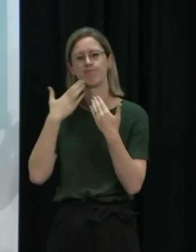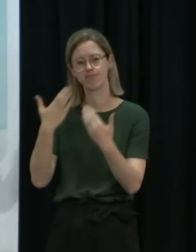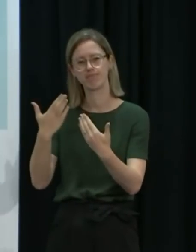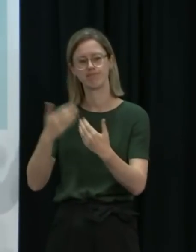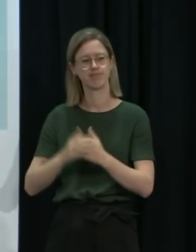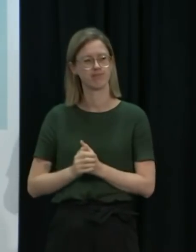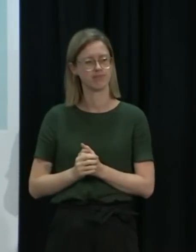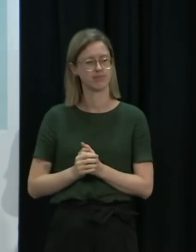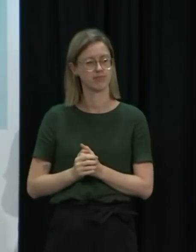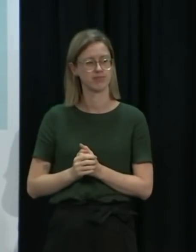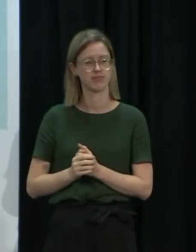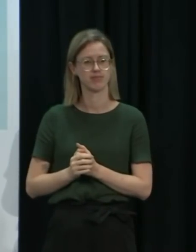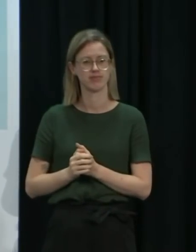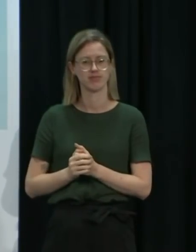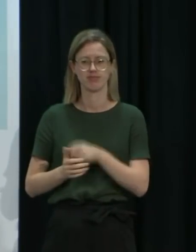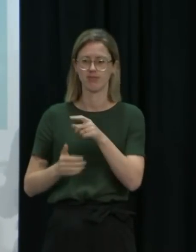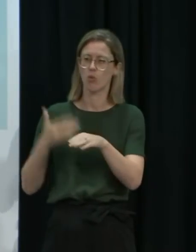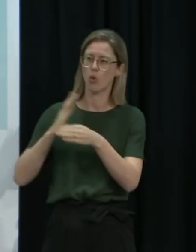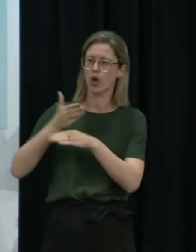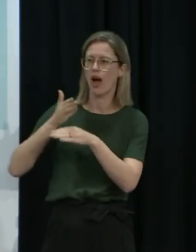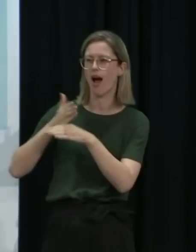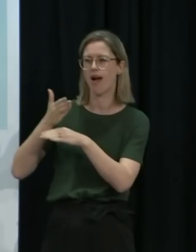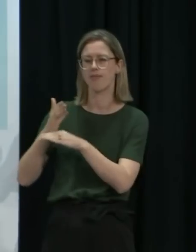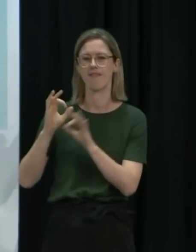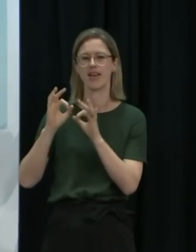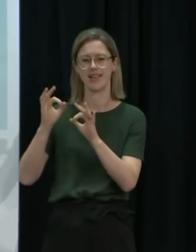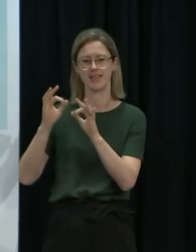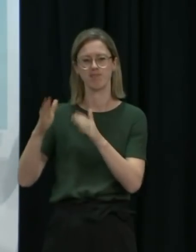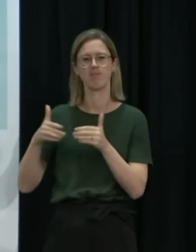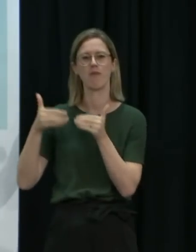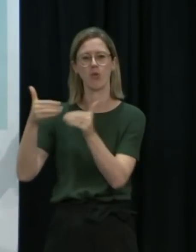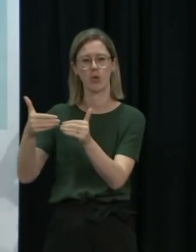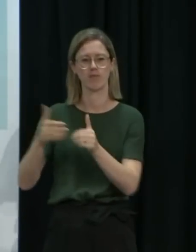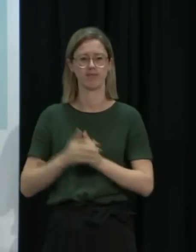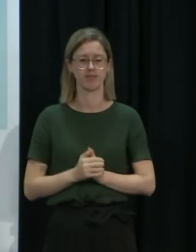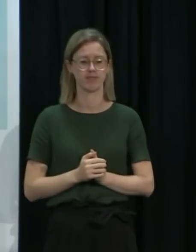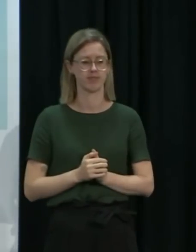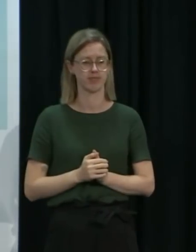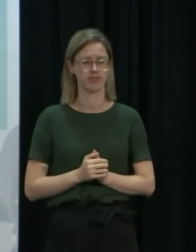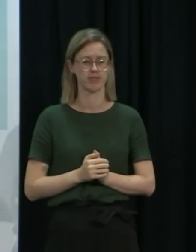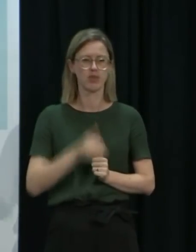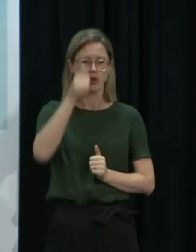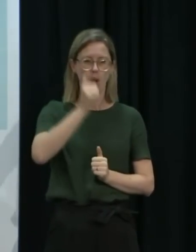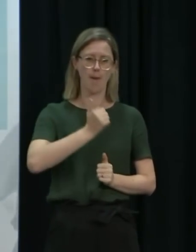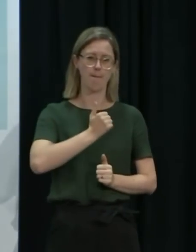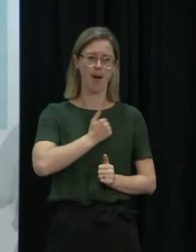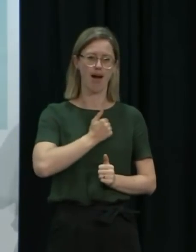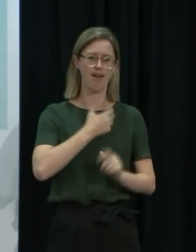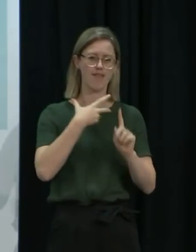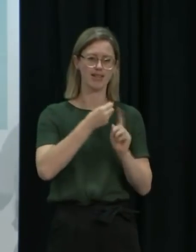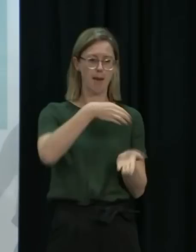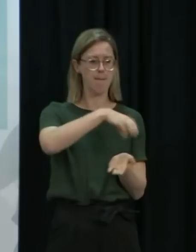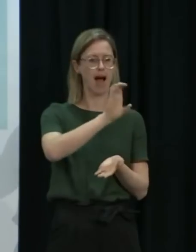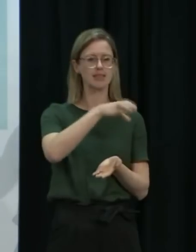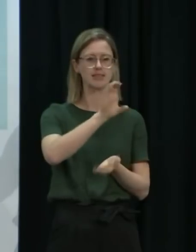can all share the credit for reaching those fantastic milestones. On My Vaccine Pass, the Ministry has